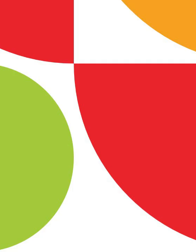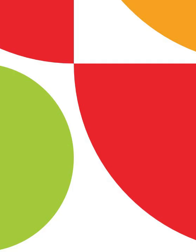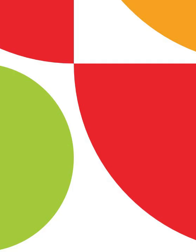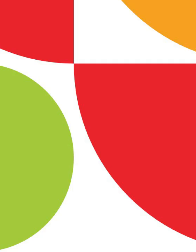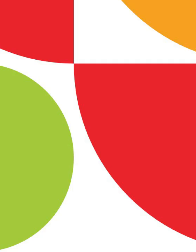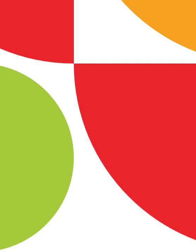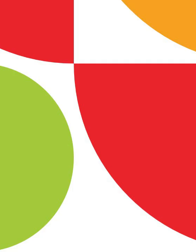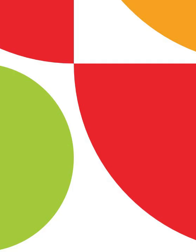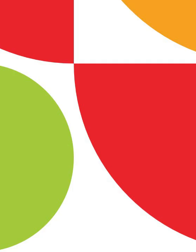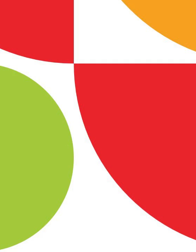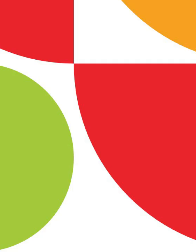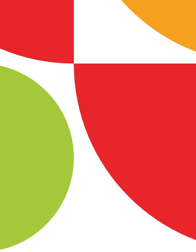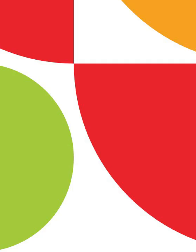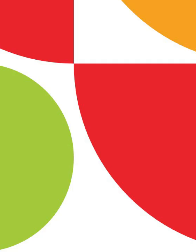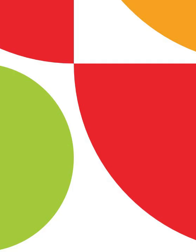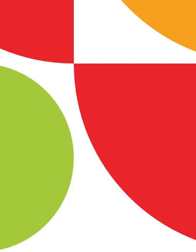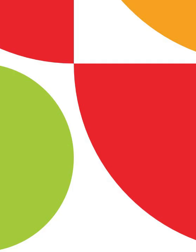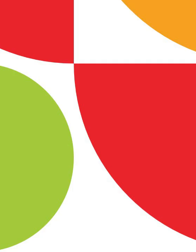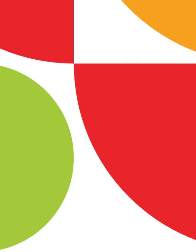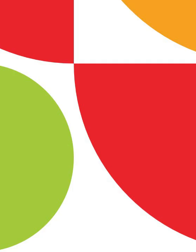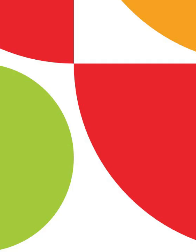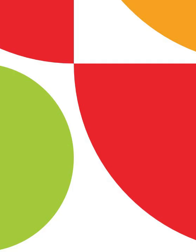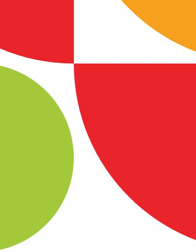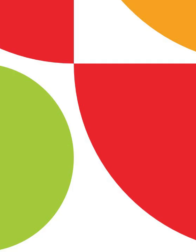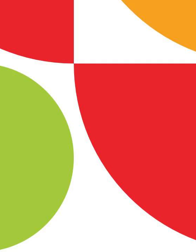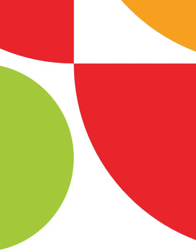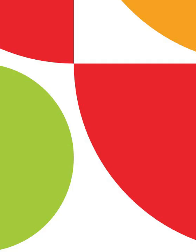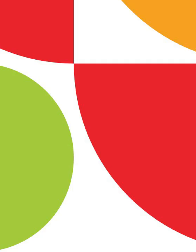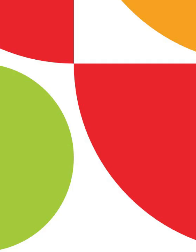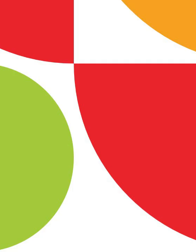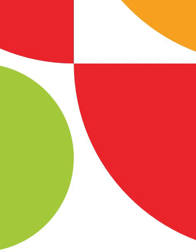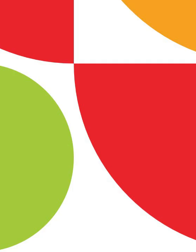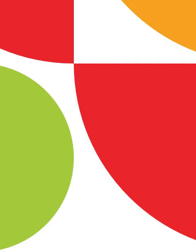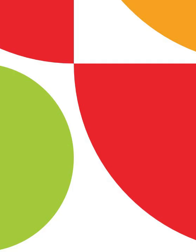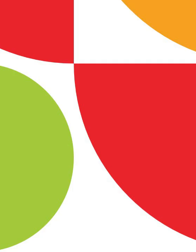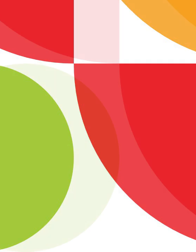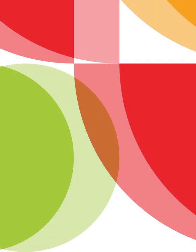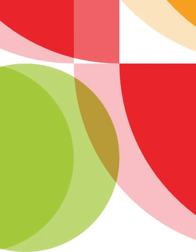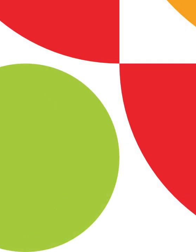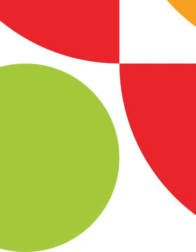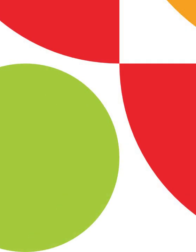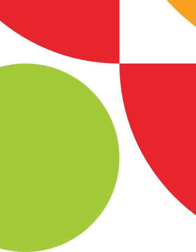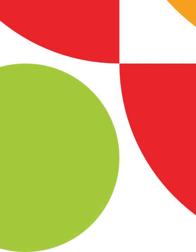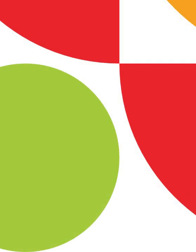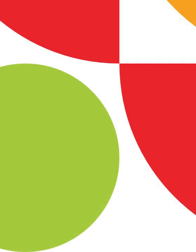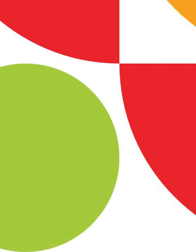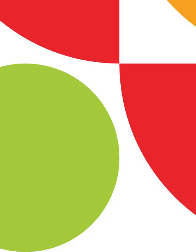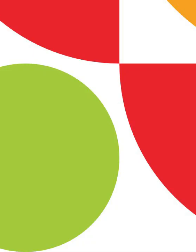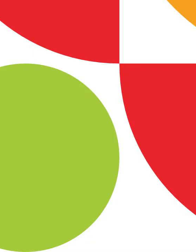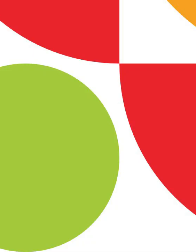health, workforce development, restorative justice, and safe spaces. Yes to